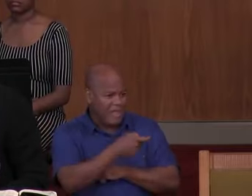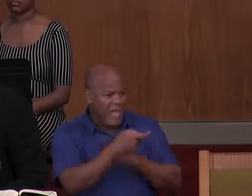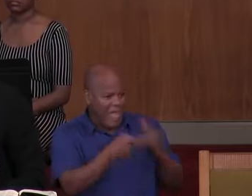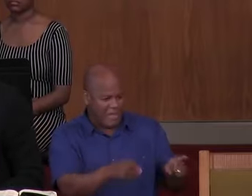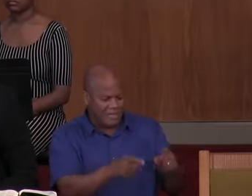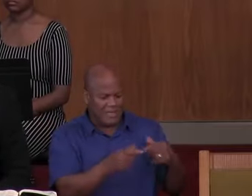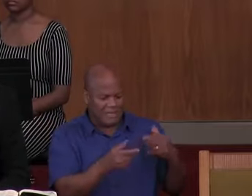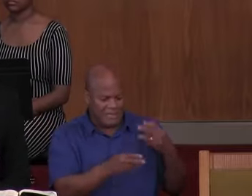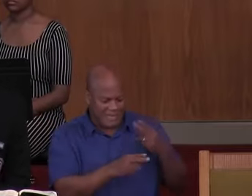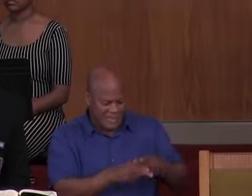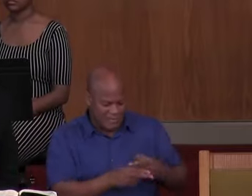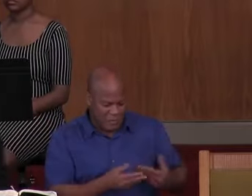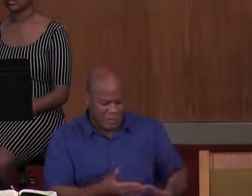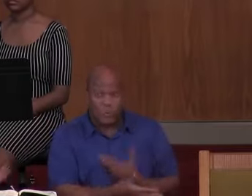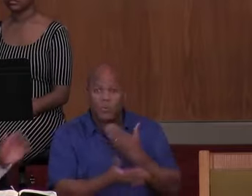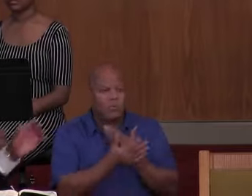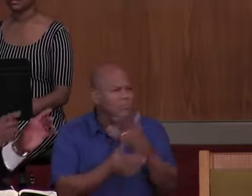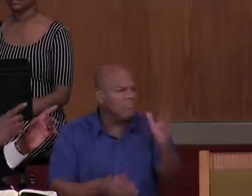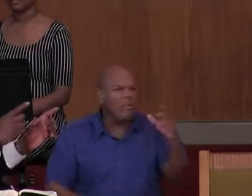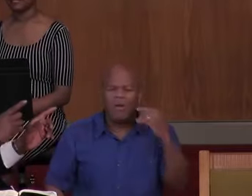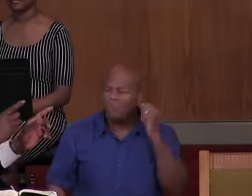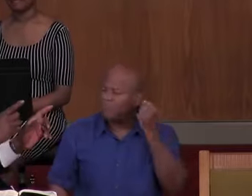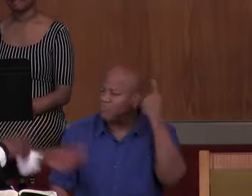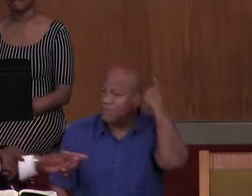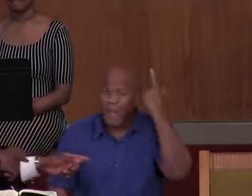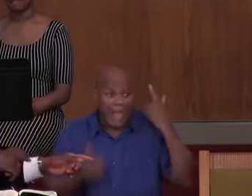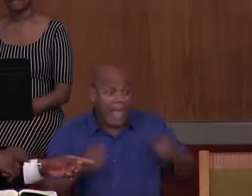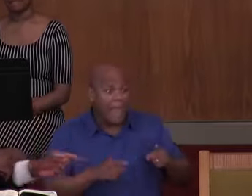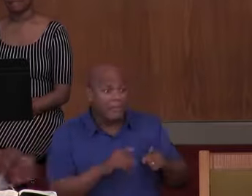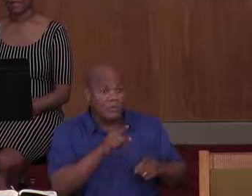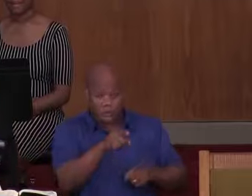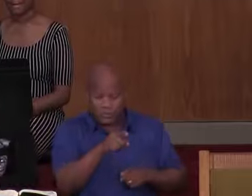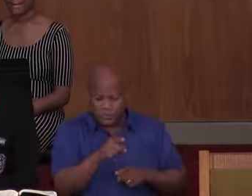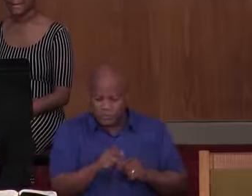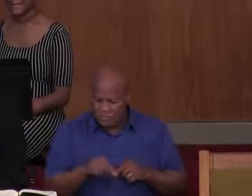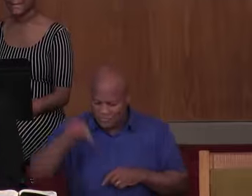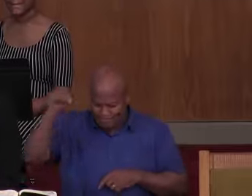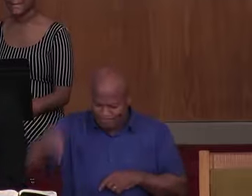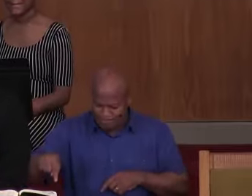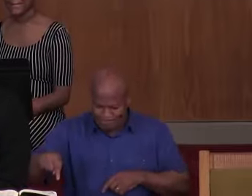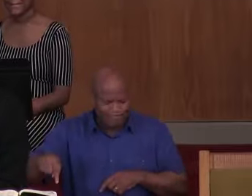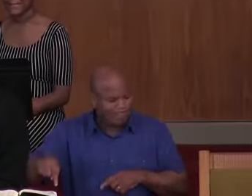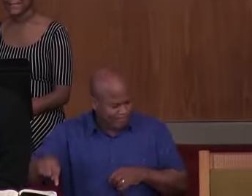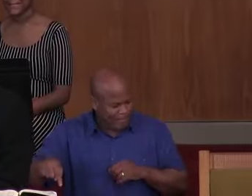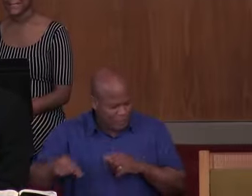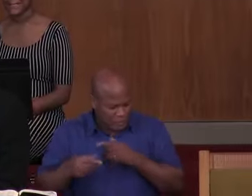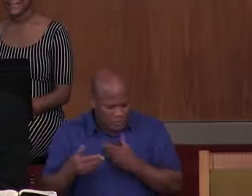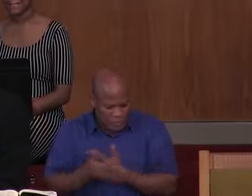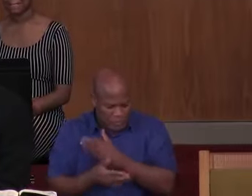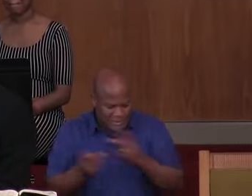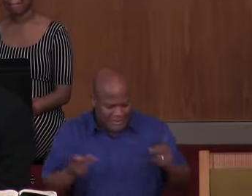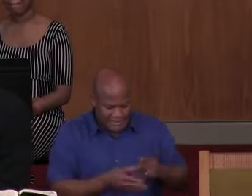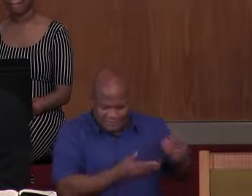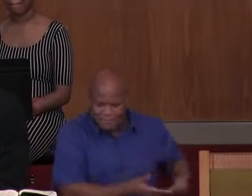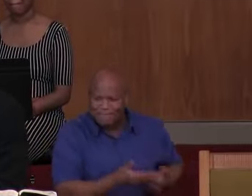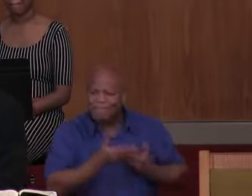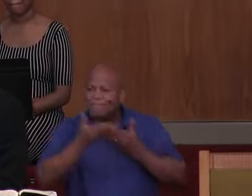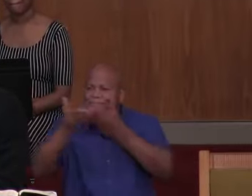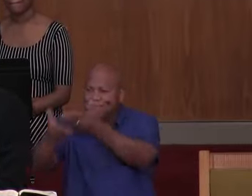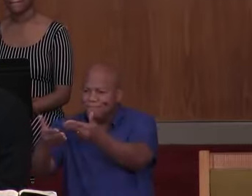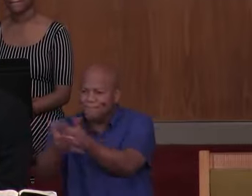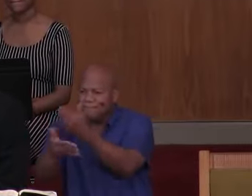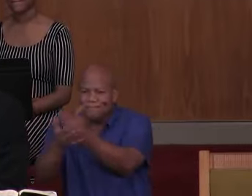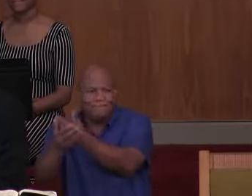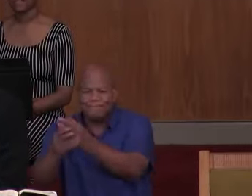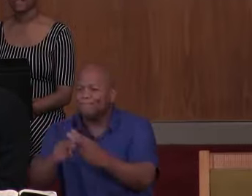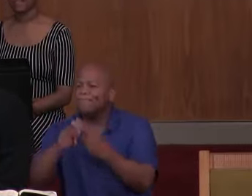name. Oh, you don't hear me. When God takes you from where you are to what he promised, it's a new name and a new nature. He'll label